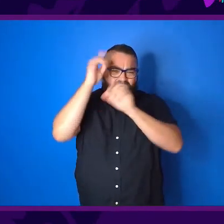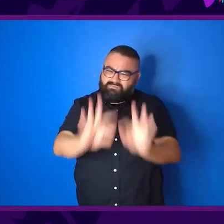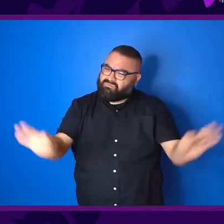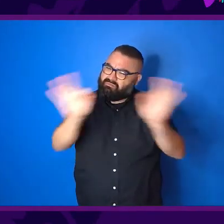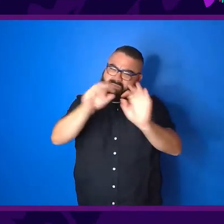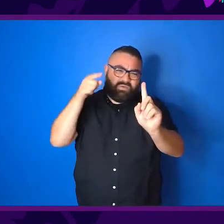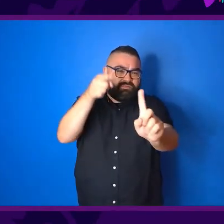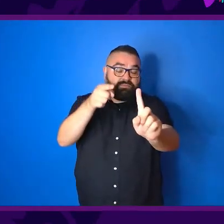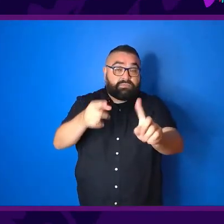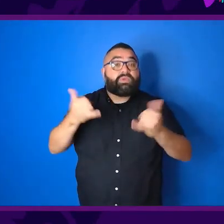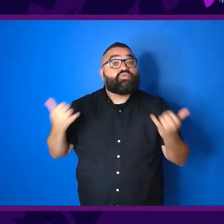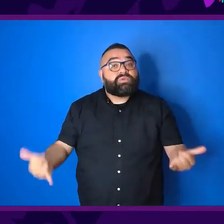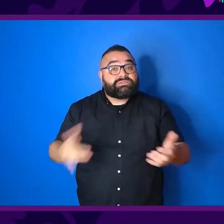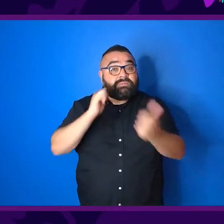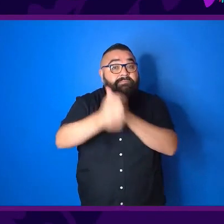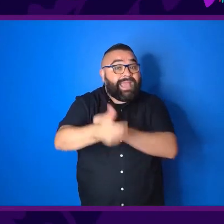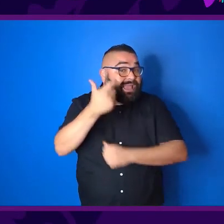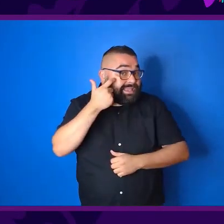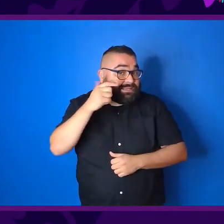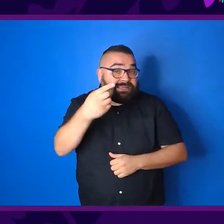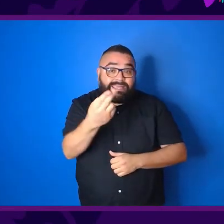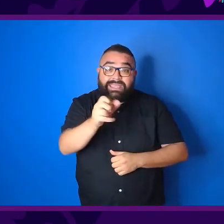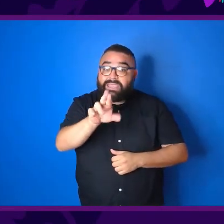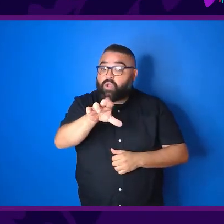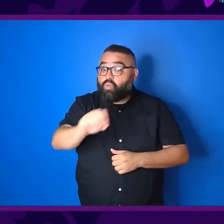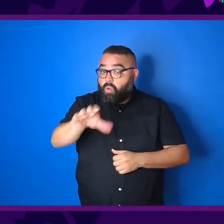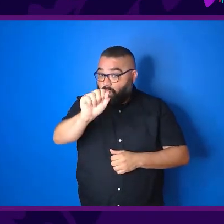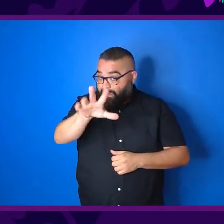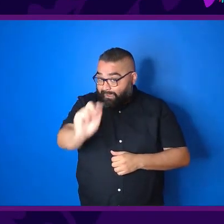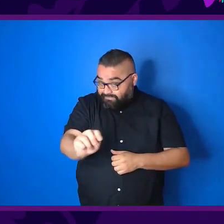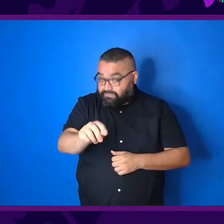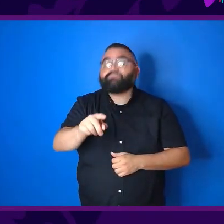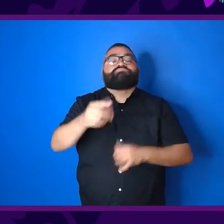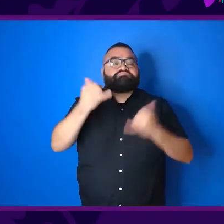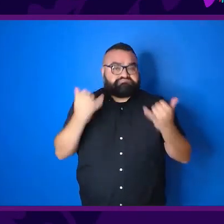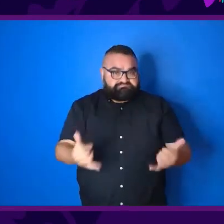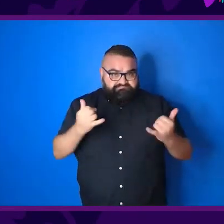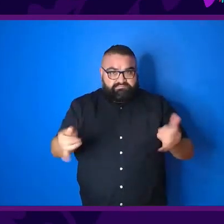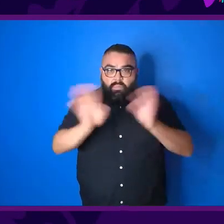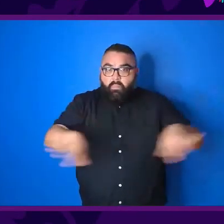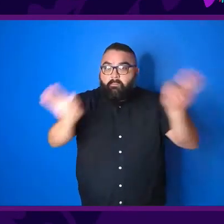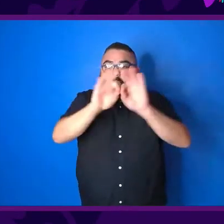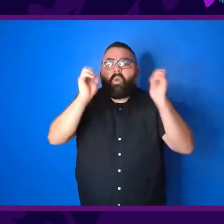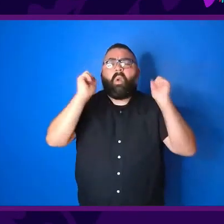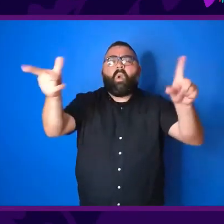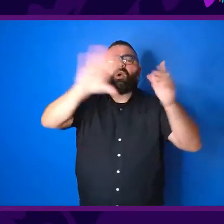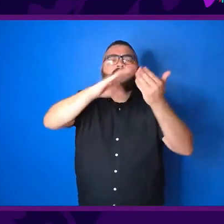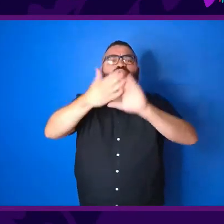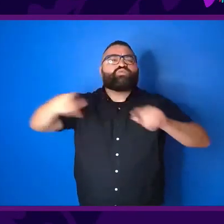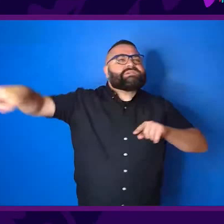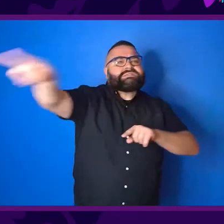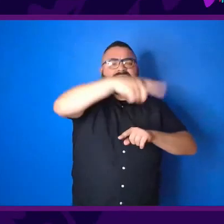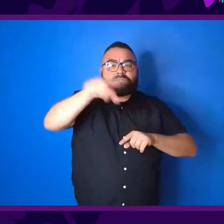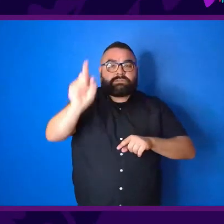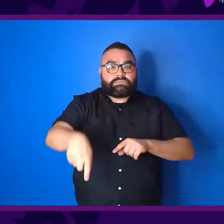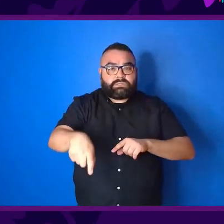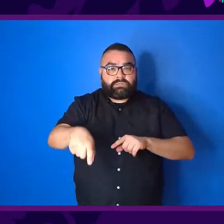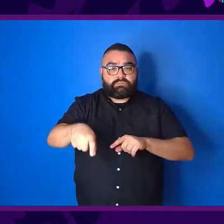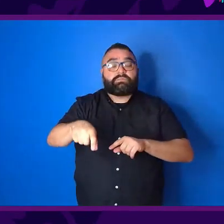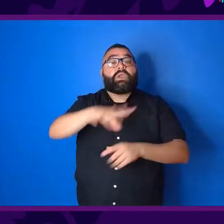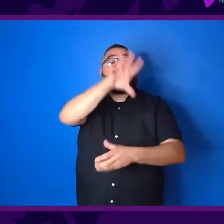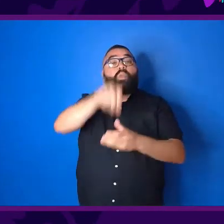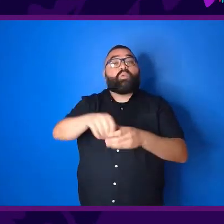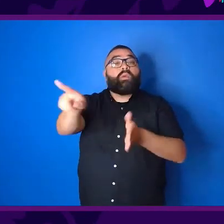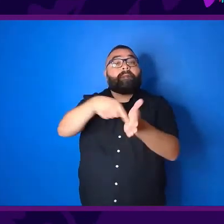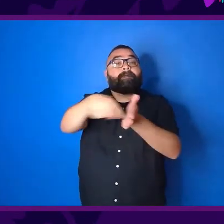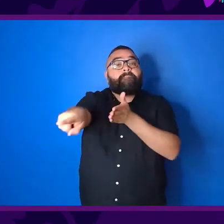passed HEROES Act, Democrats secured urgently needed relief for communities across the country, including paid leave and hazard